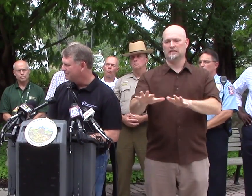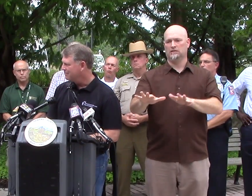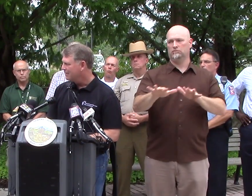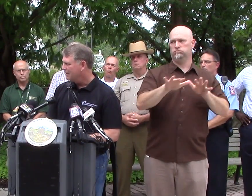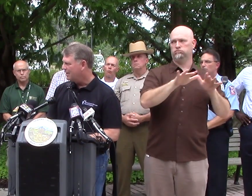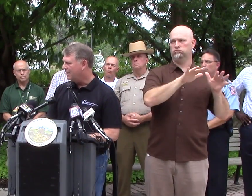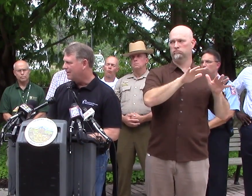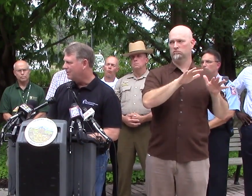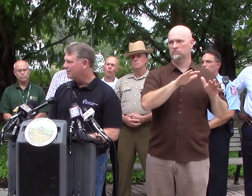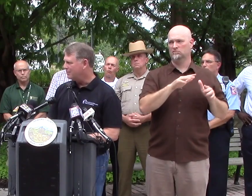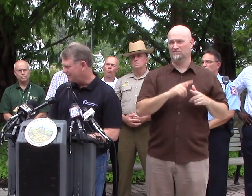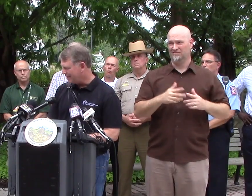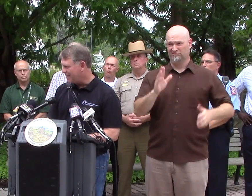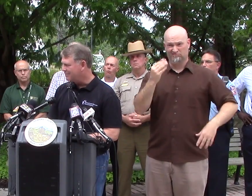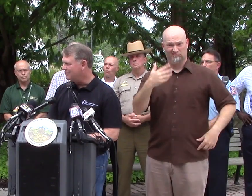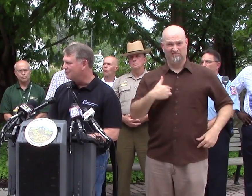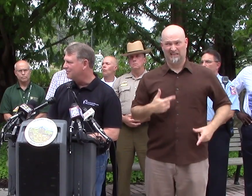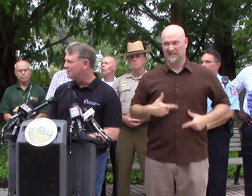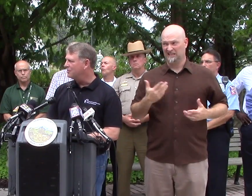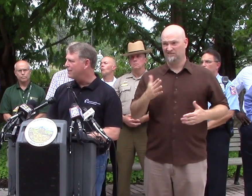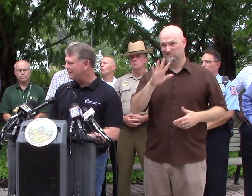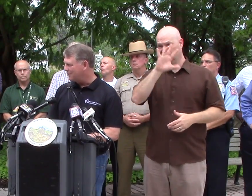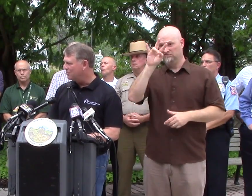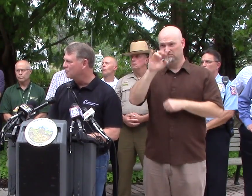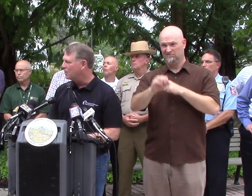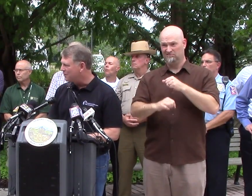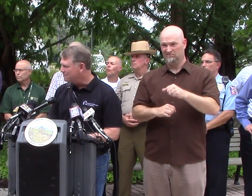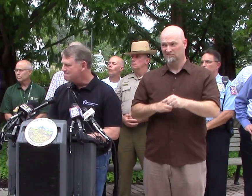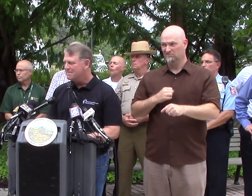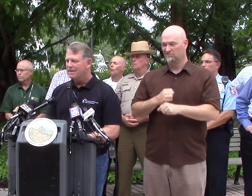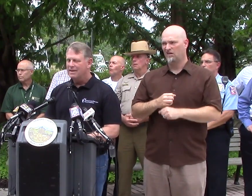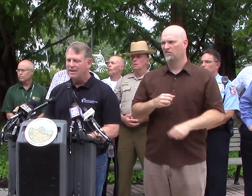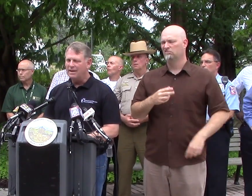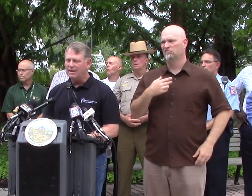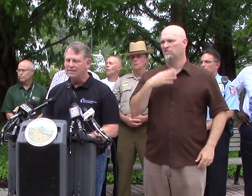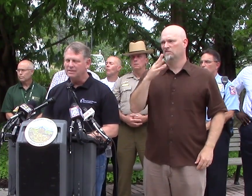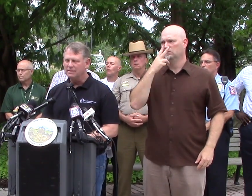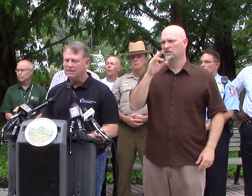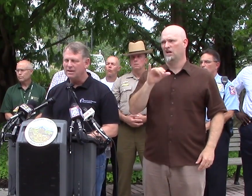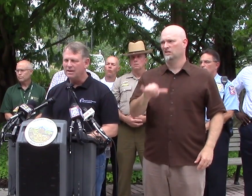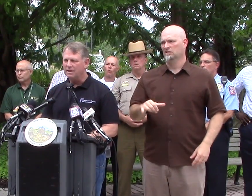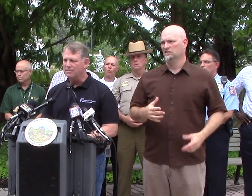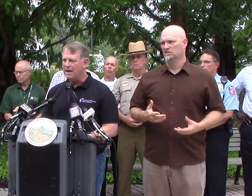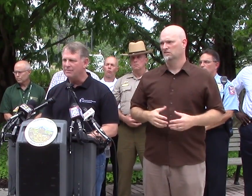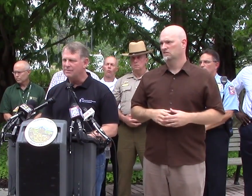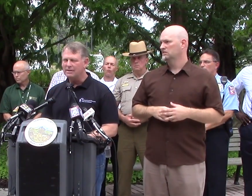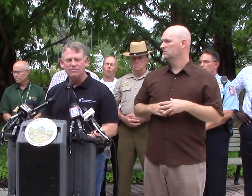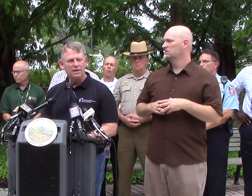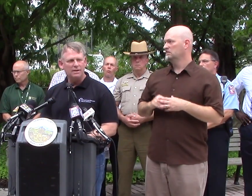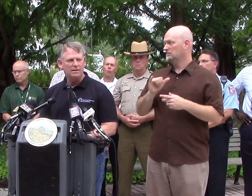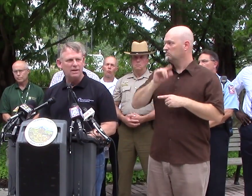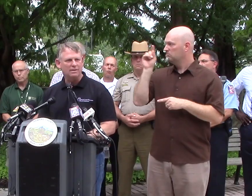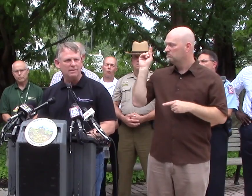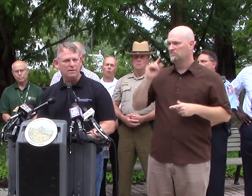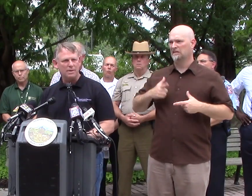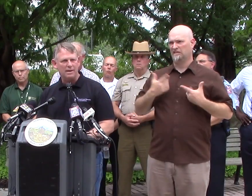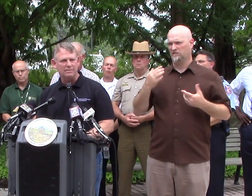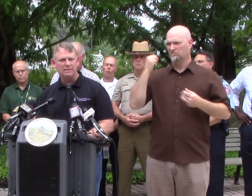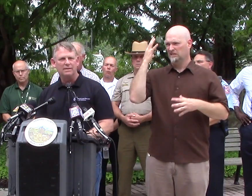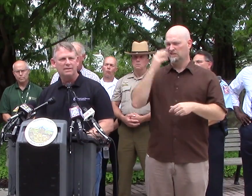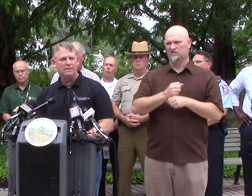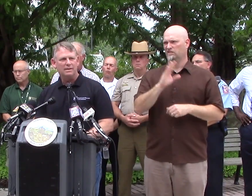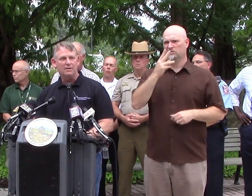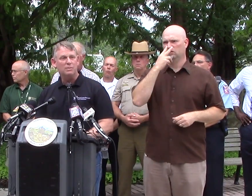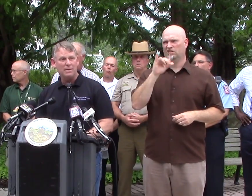years. And I know Debbie Slycatz is here. She's lived here about that long as well. And I've seen the flooding in Ellicott City in the